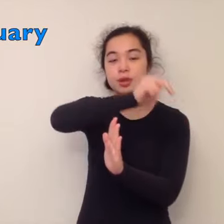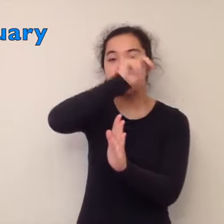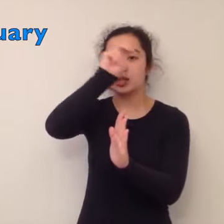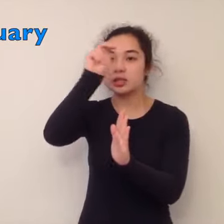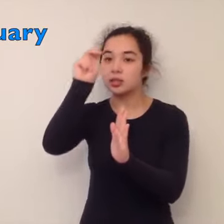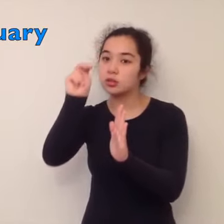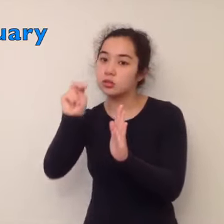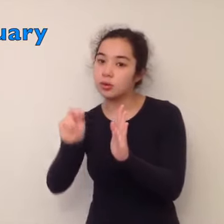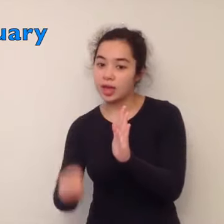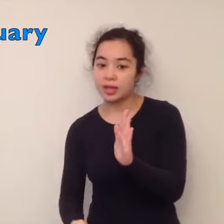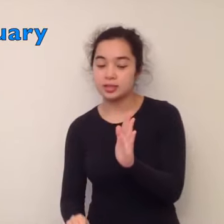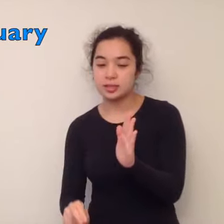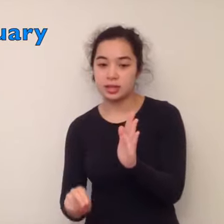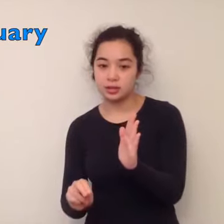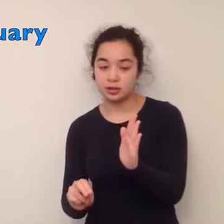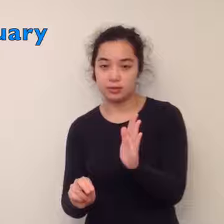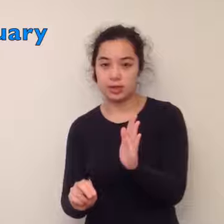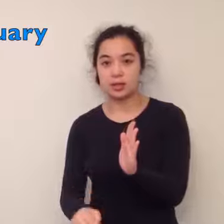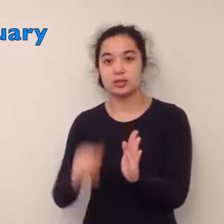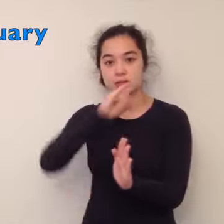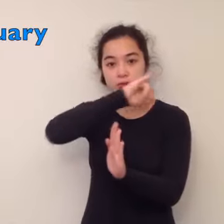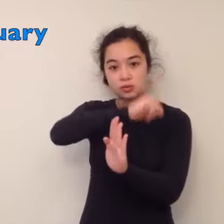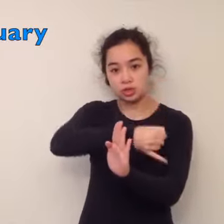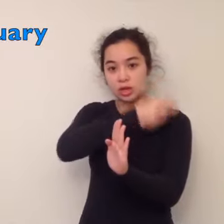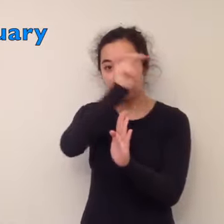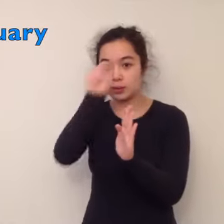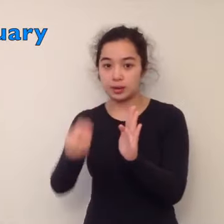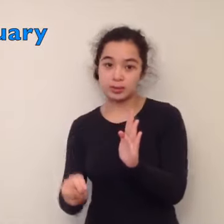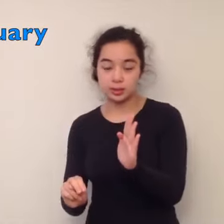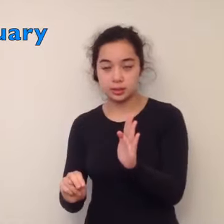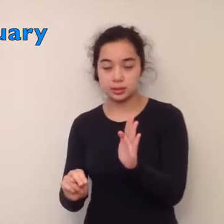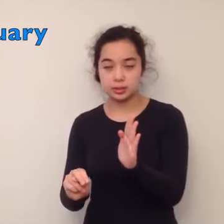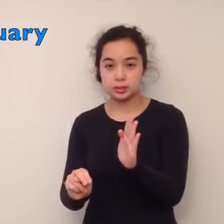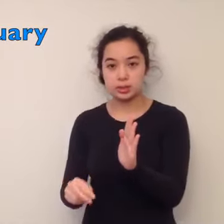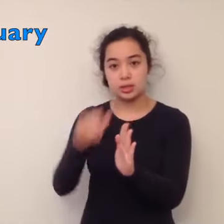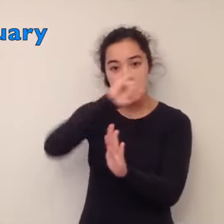bring your N sign over here. So January.